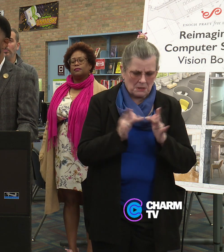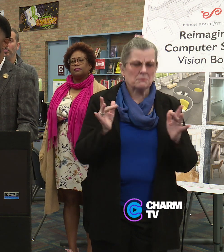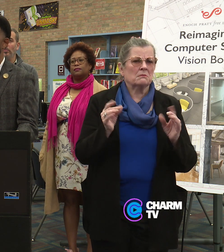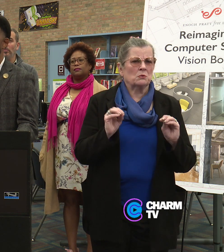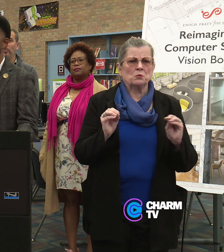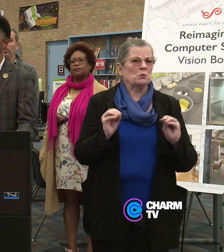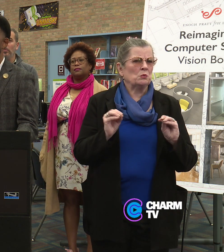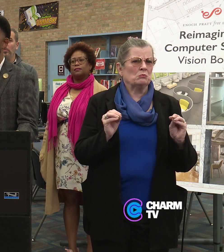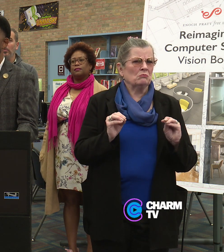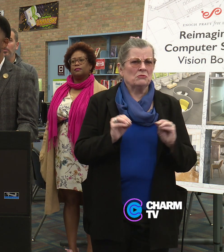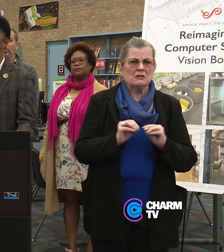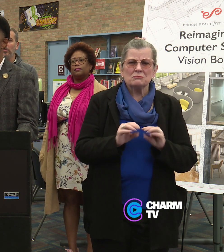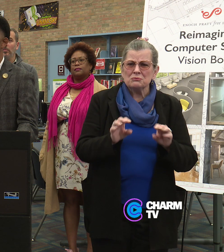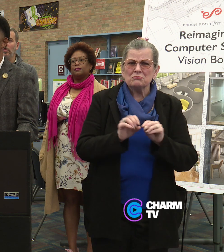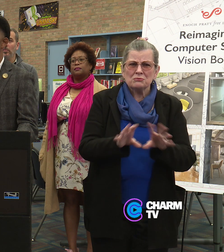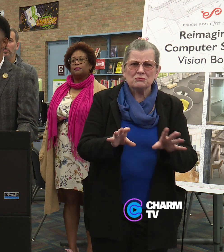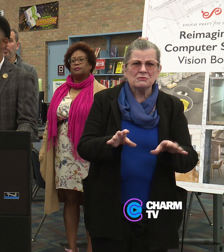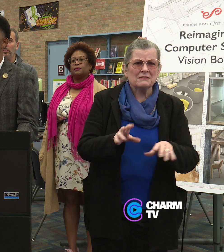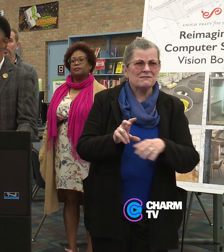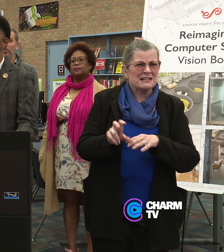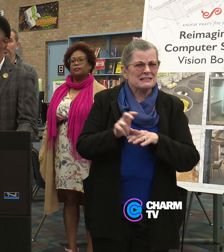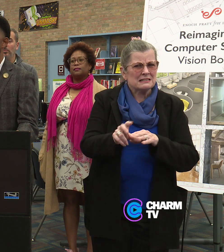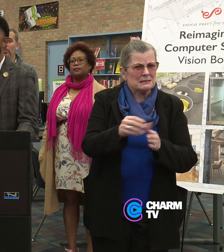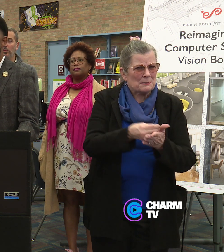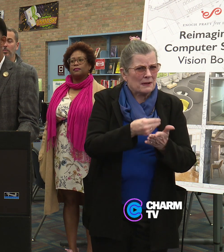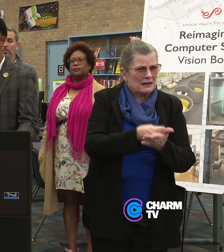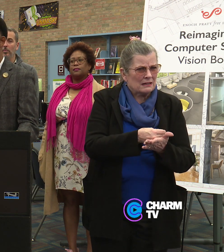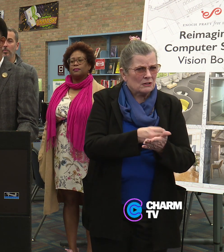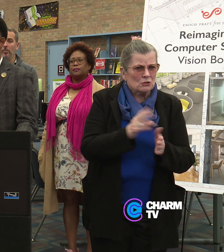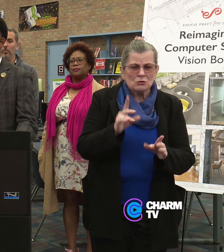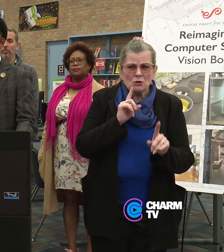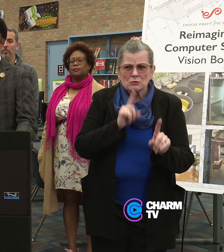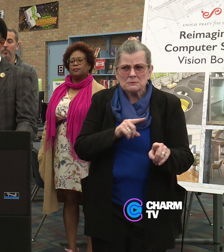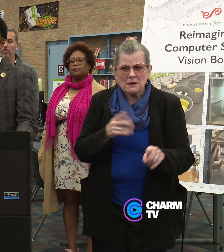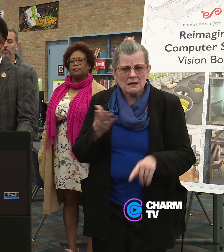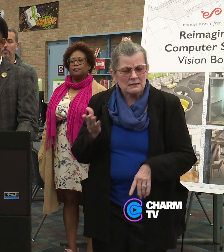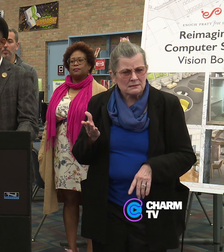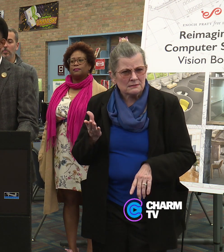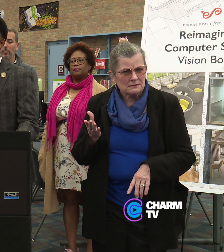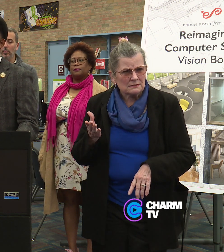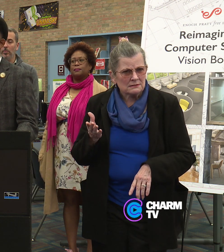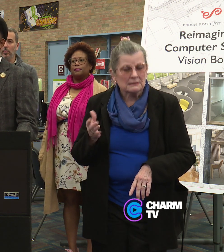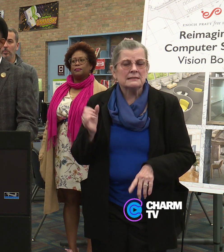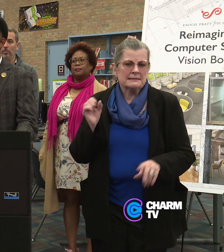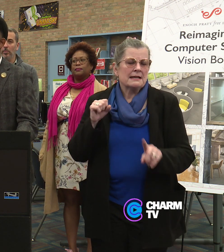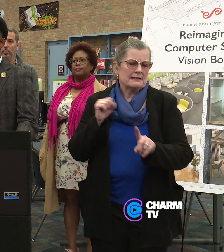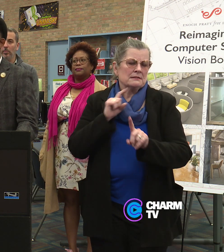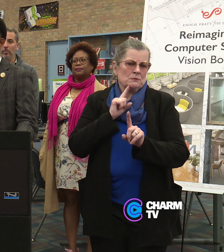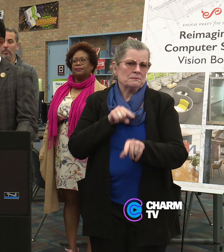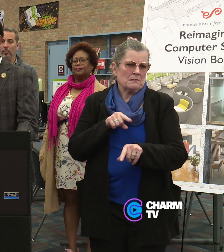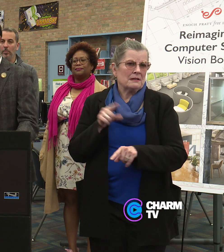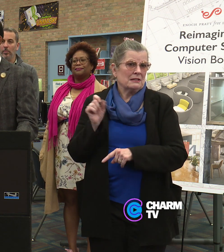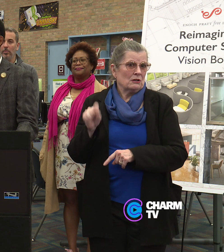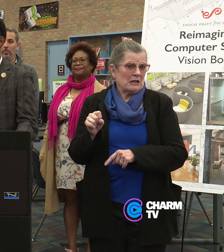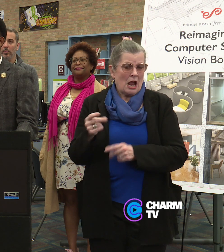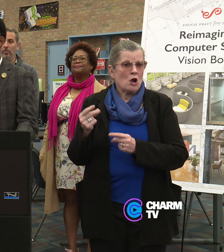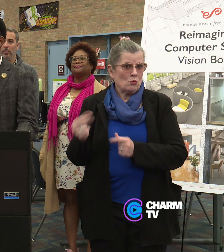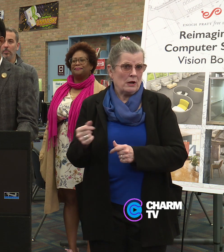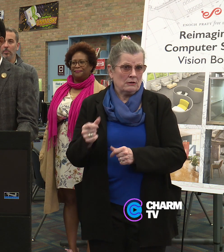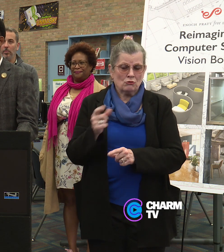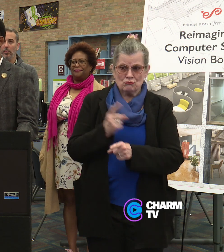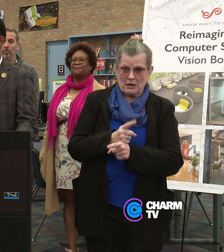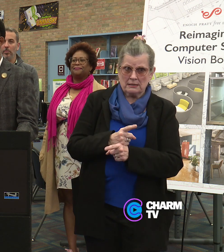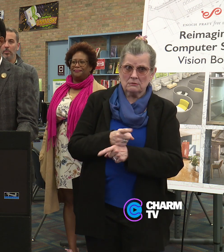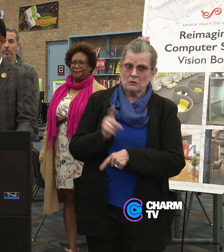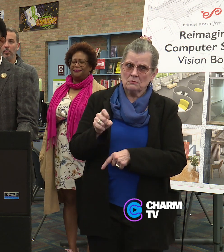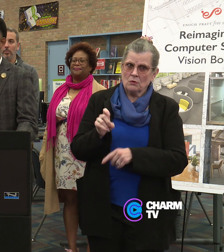getting that money out the door. Just want your response to that. Yeah, I think that you can go quick or you can go right, and we're trying to